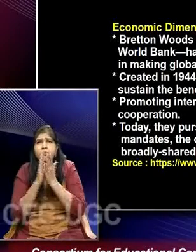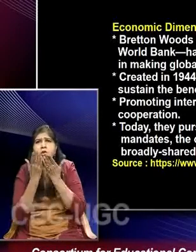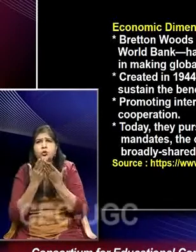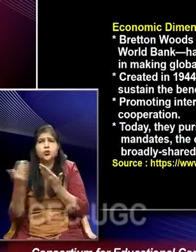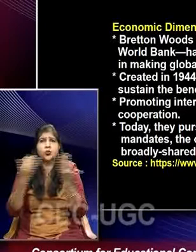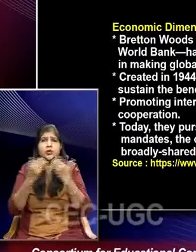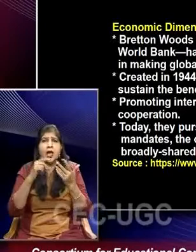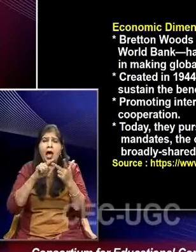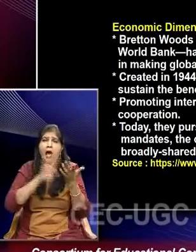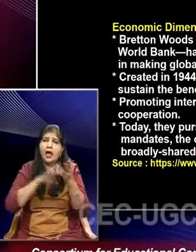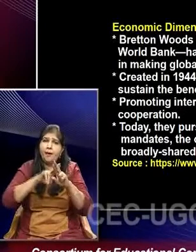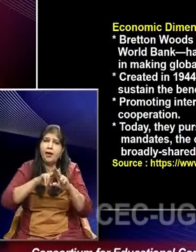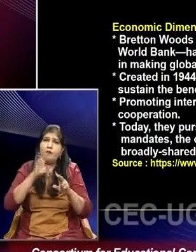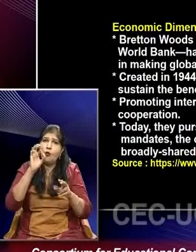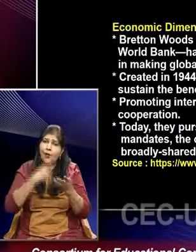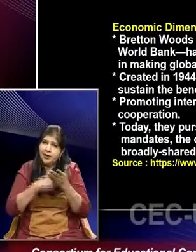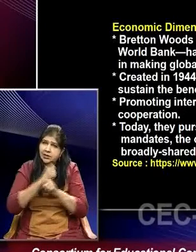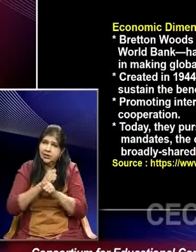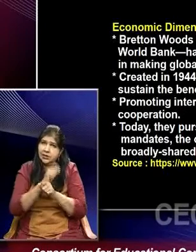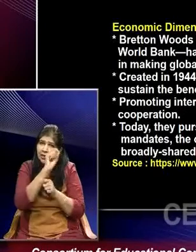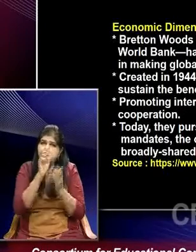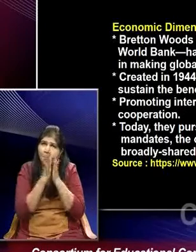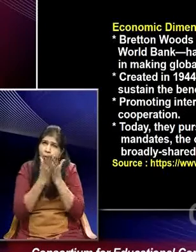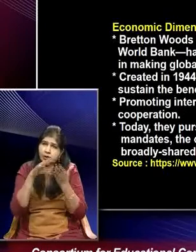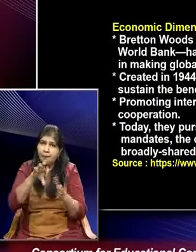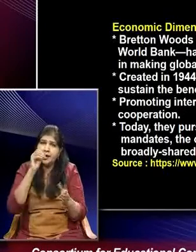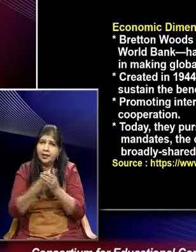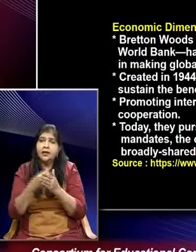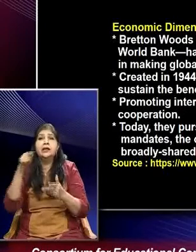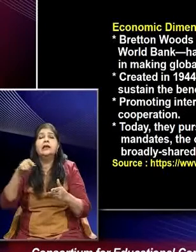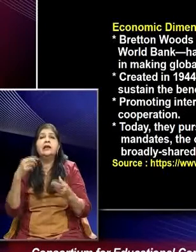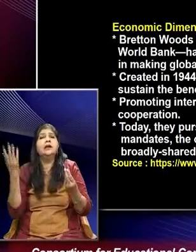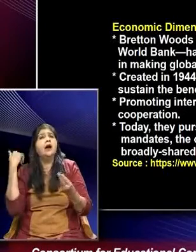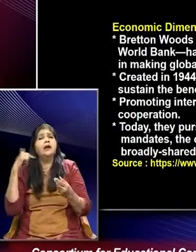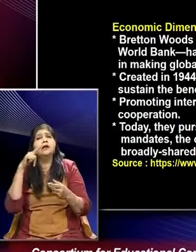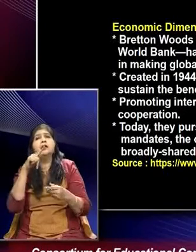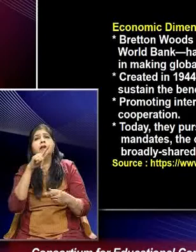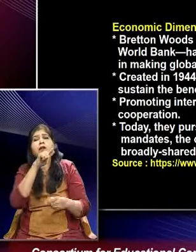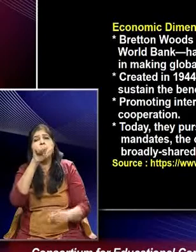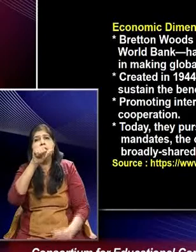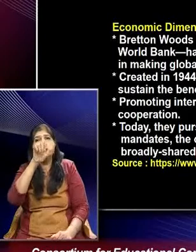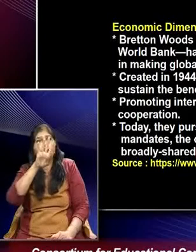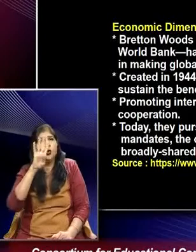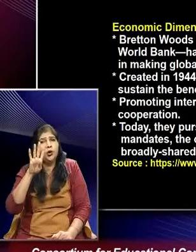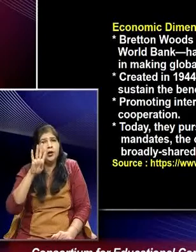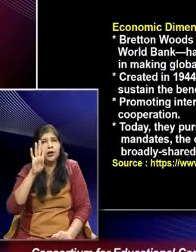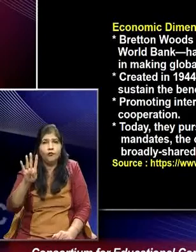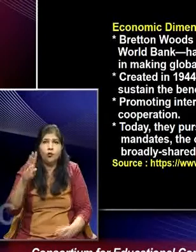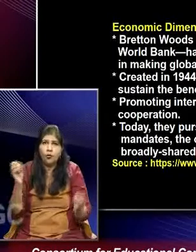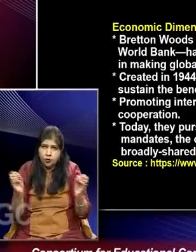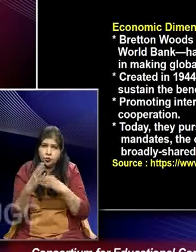of imf.org, that is, created in 1944 to